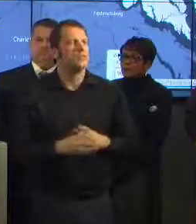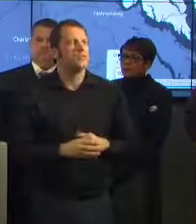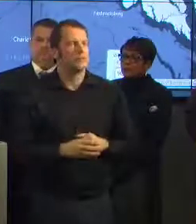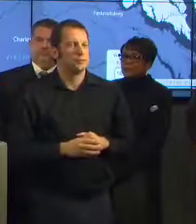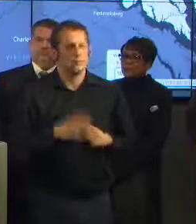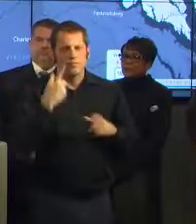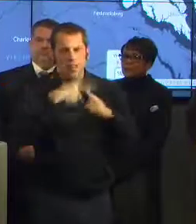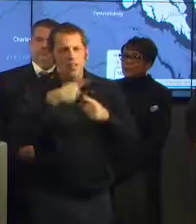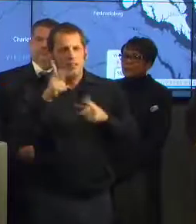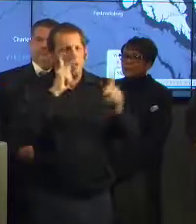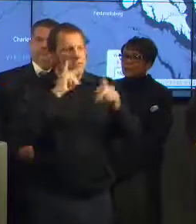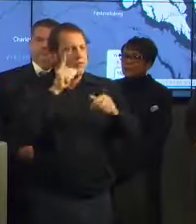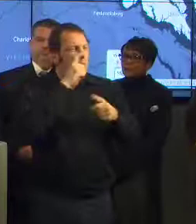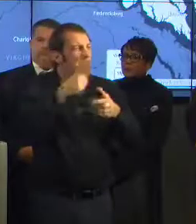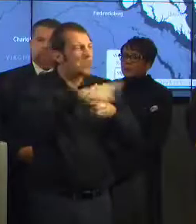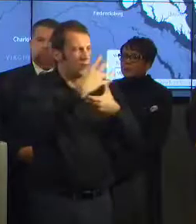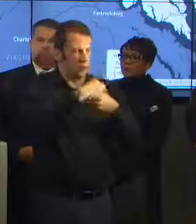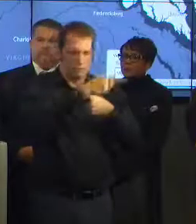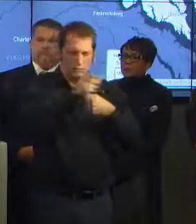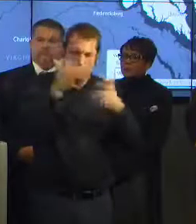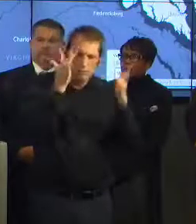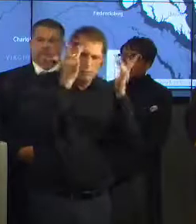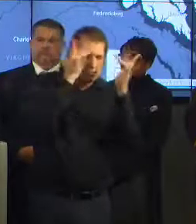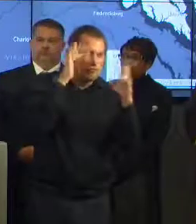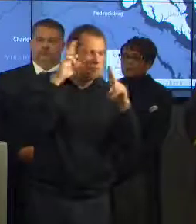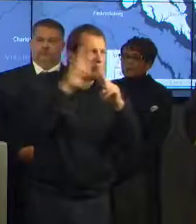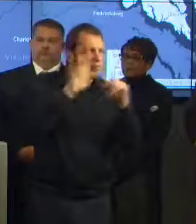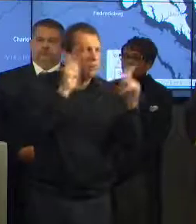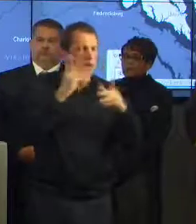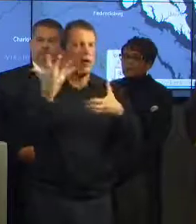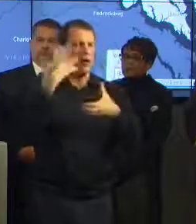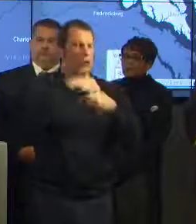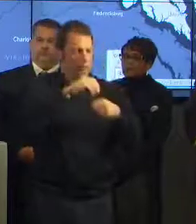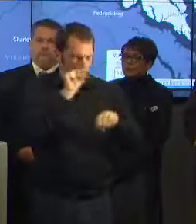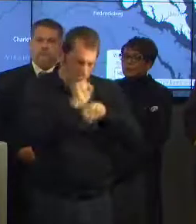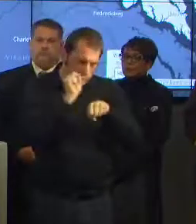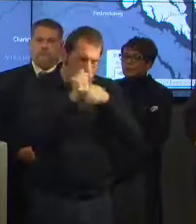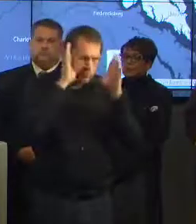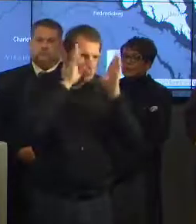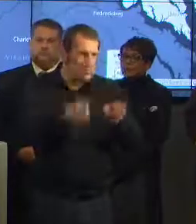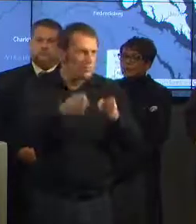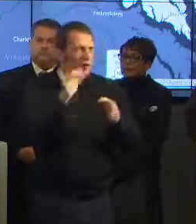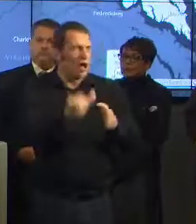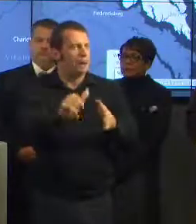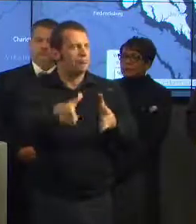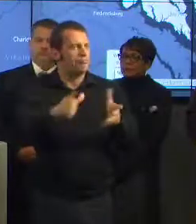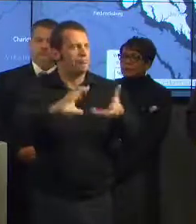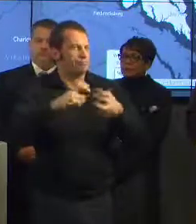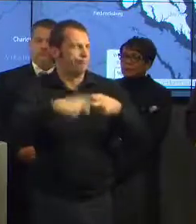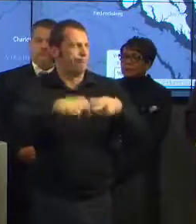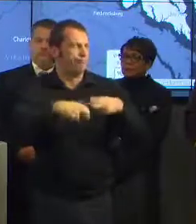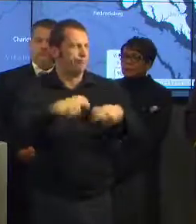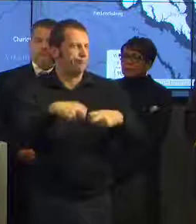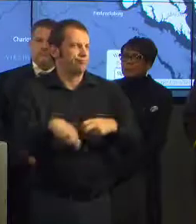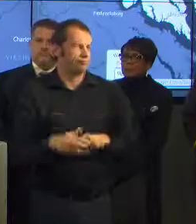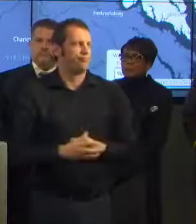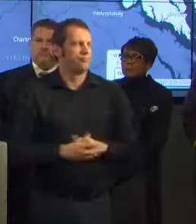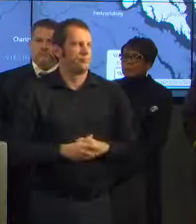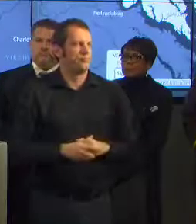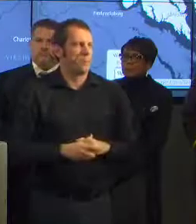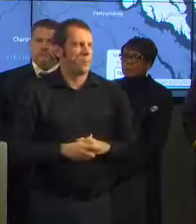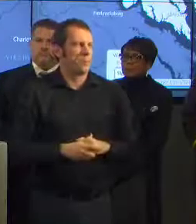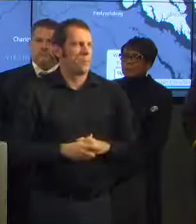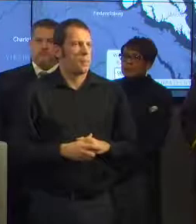reduce the impact of this crisis in Maryland. It's affecting individuals, families, and communities. There are public health,